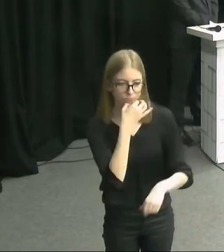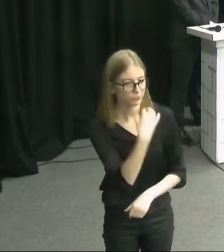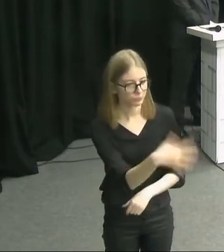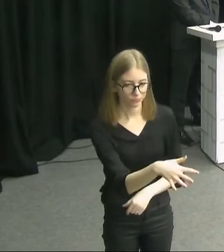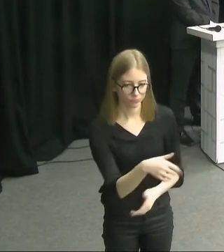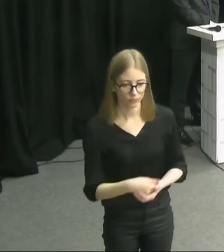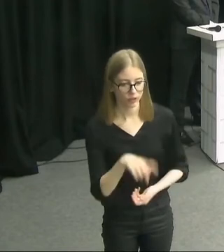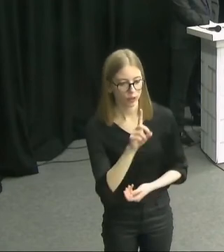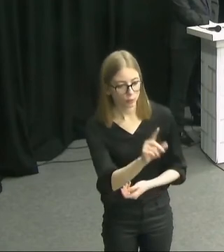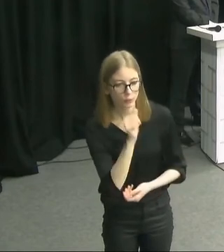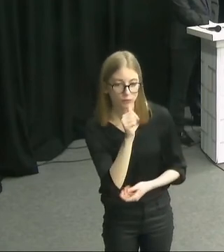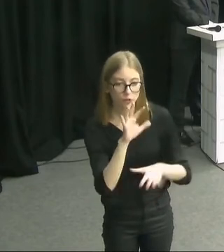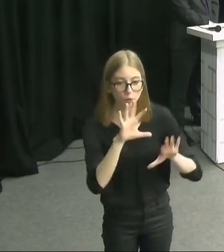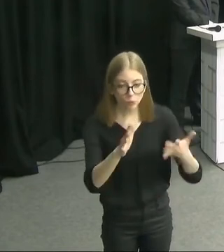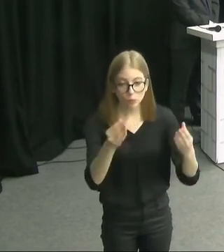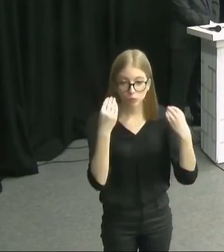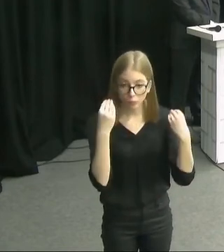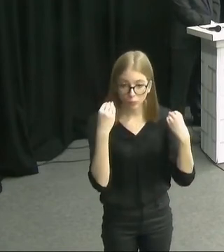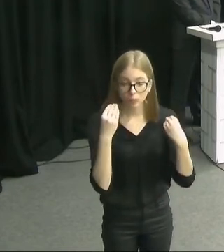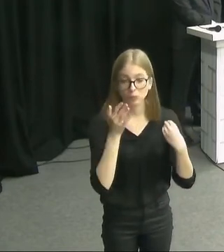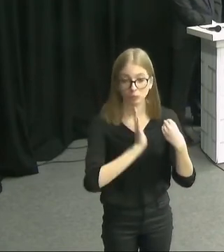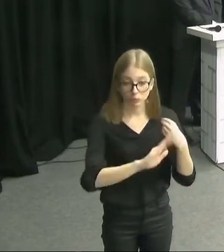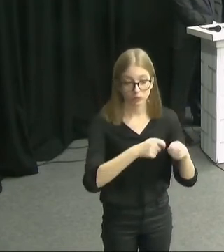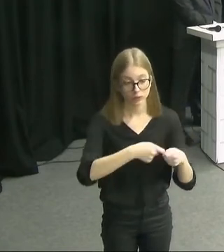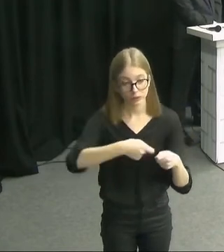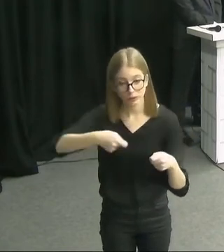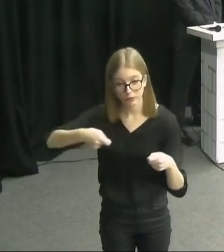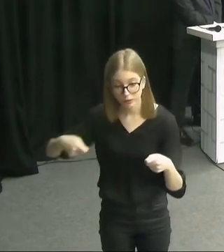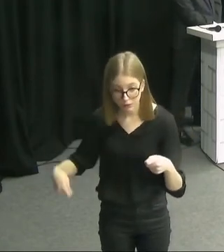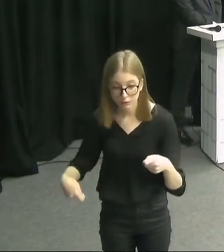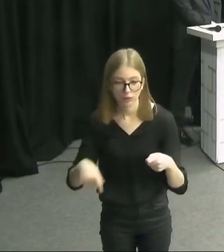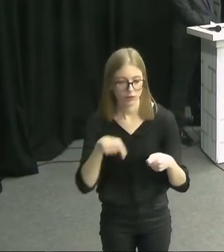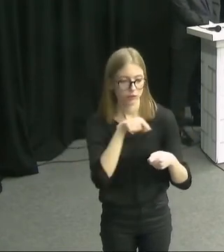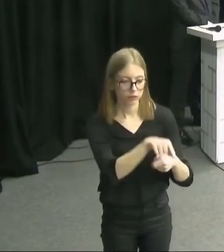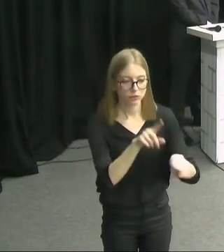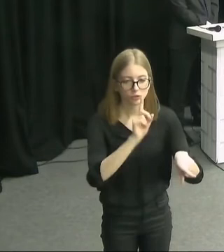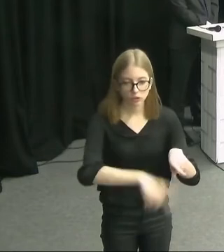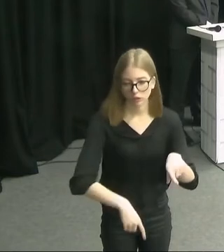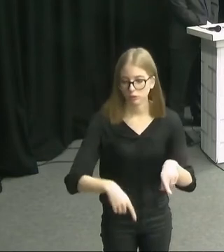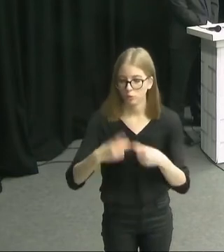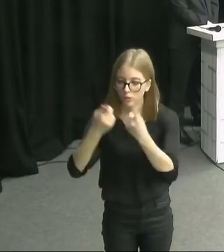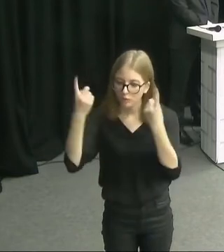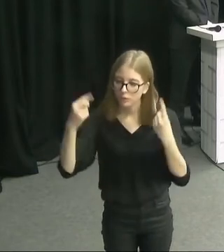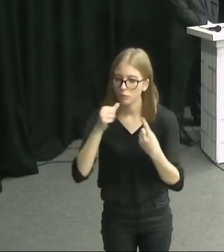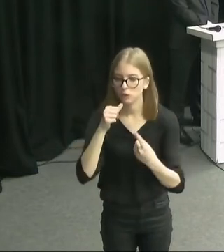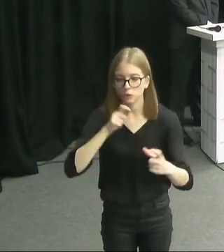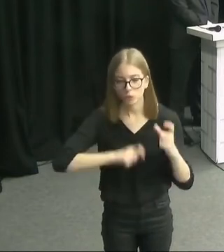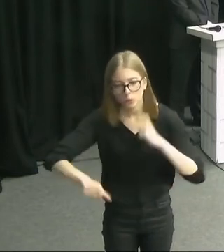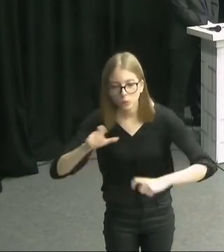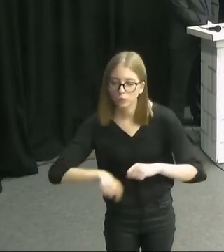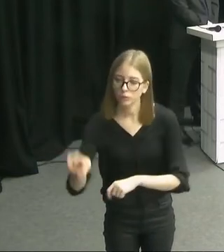courses, to participate in the life of the faculty, in the department, is very important. Now, another important thing is